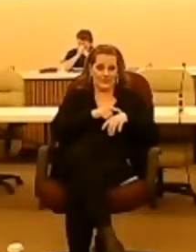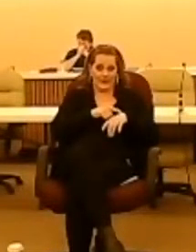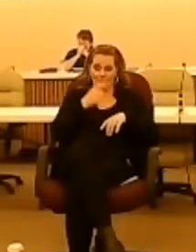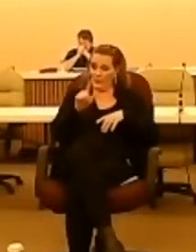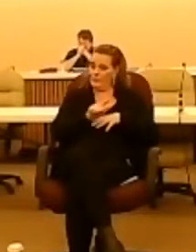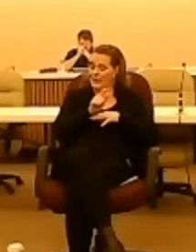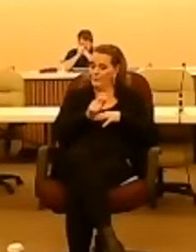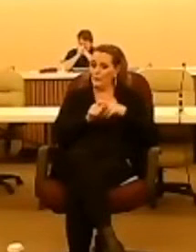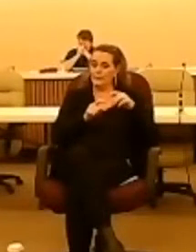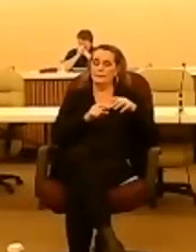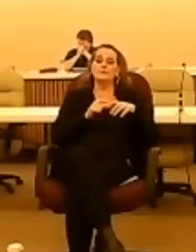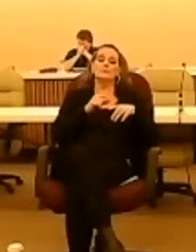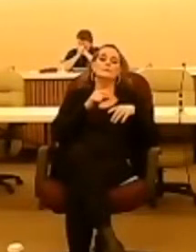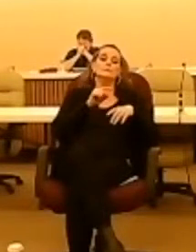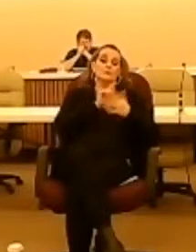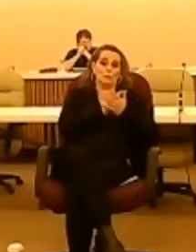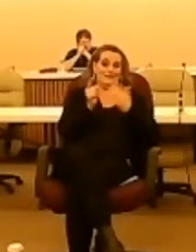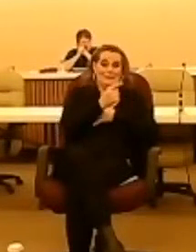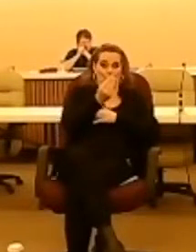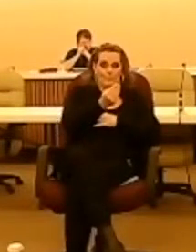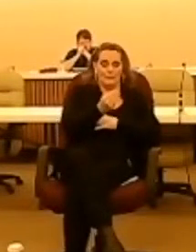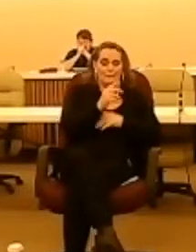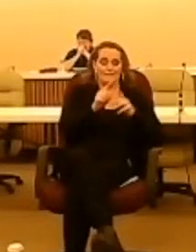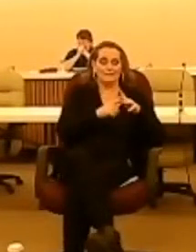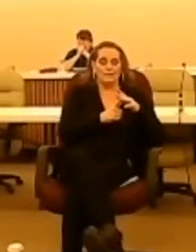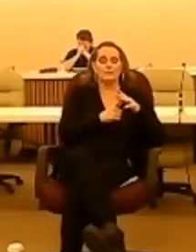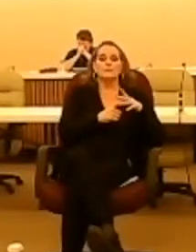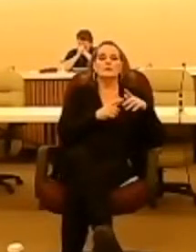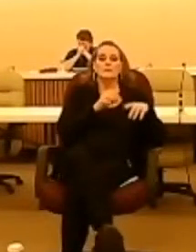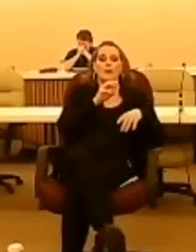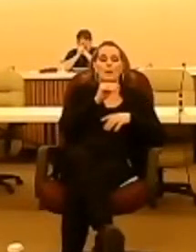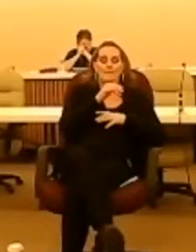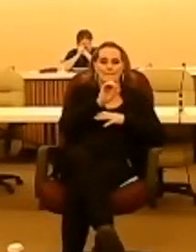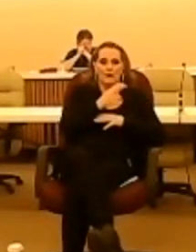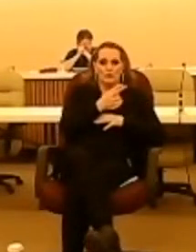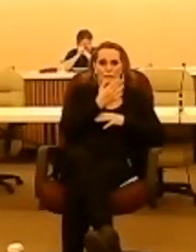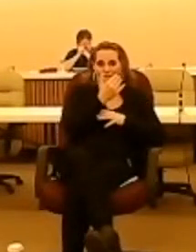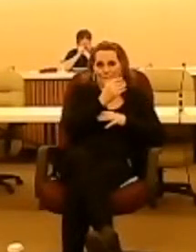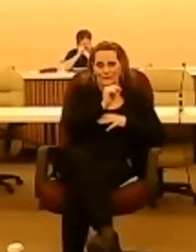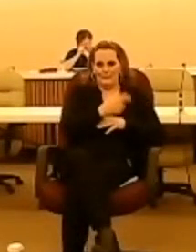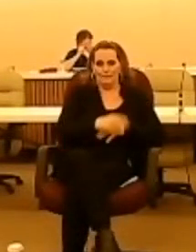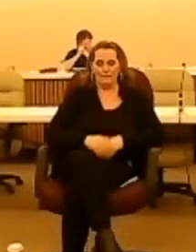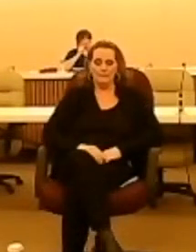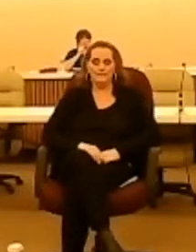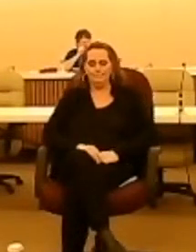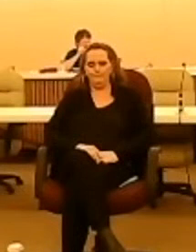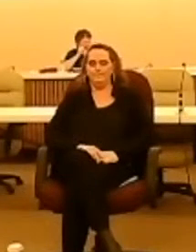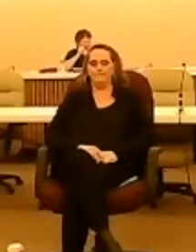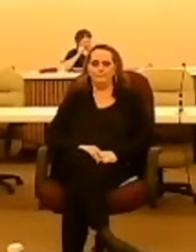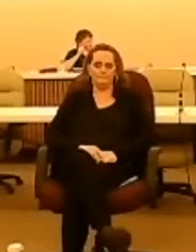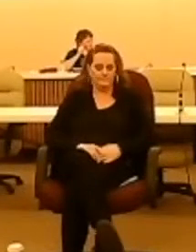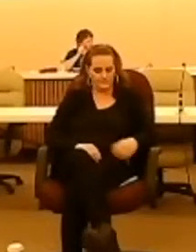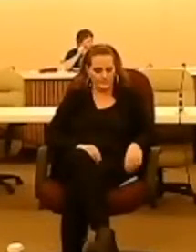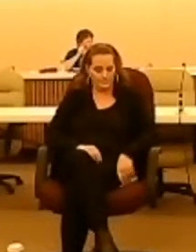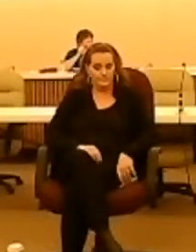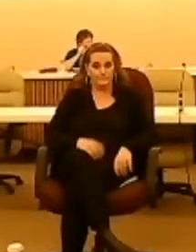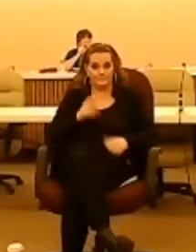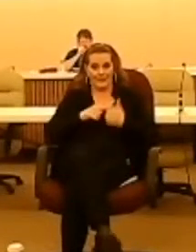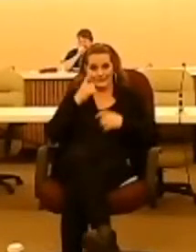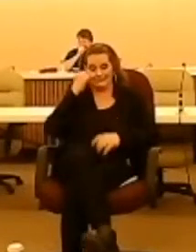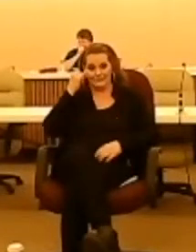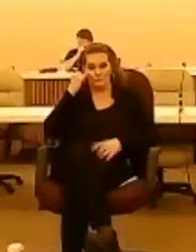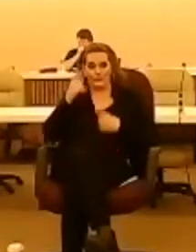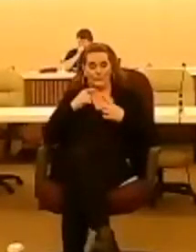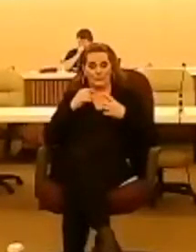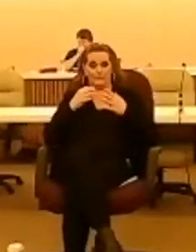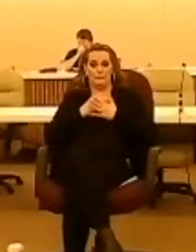hours start? Oh, Monday, Monday? Okay, Monday, March 15th. thank you. You're welcome. Any idea when they're going to open the